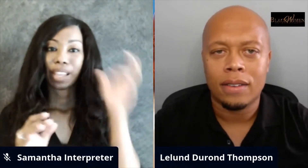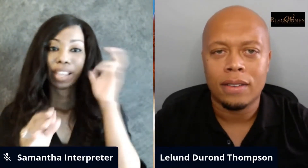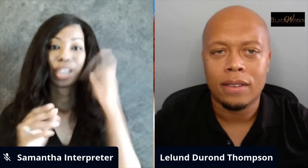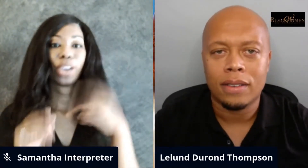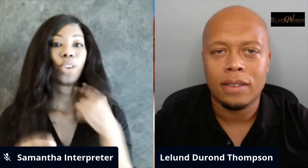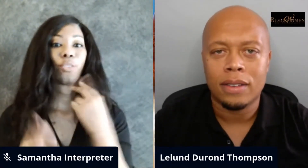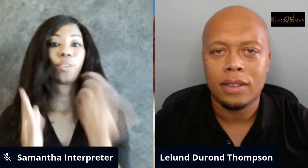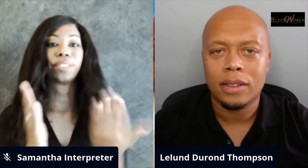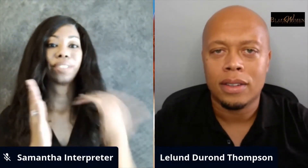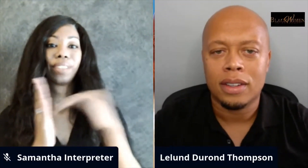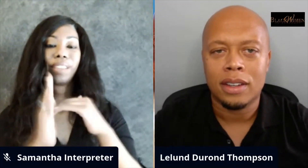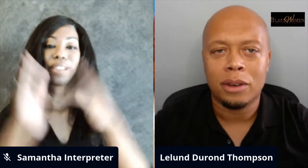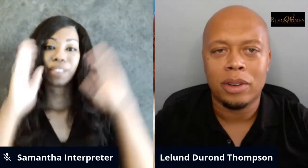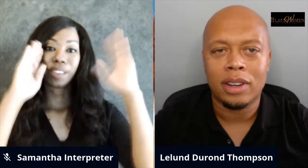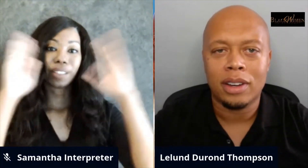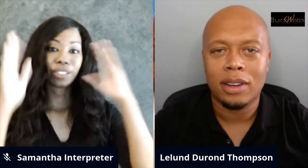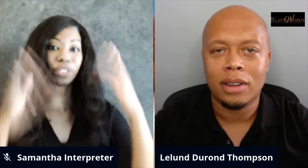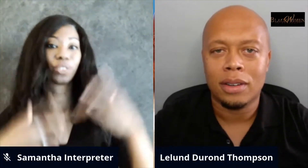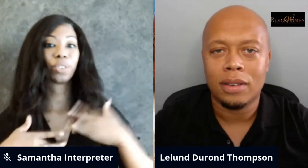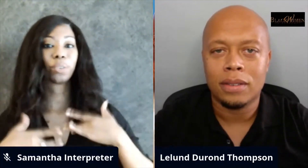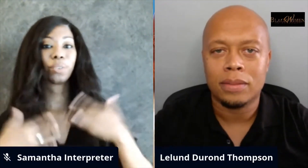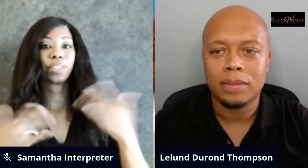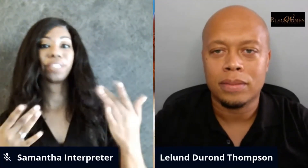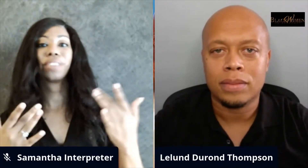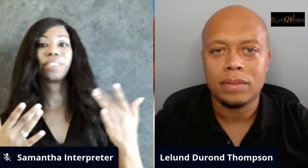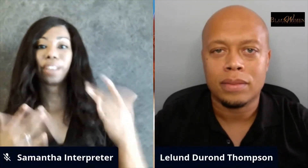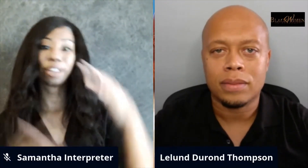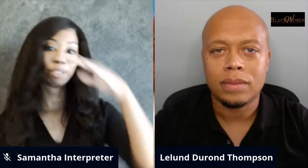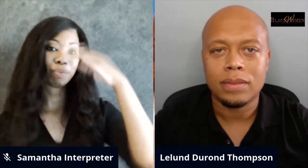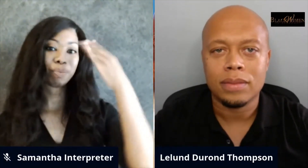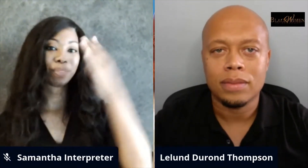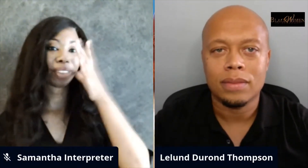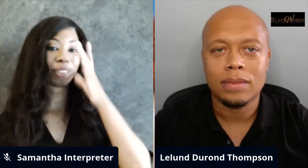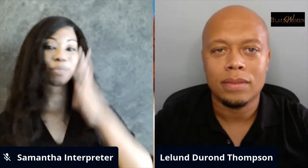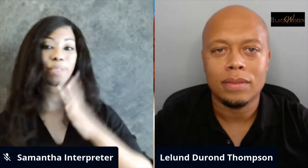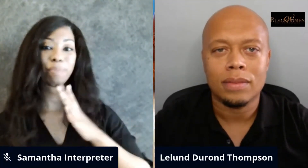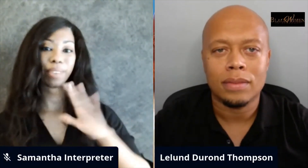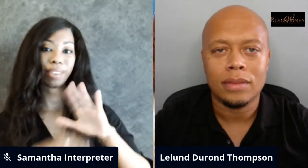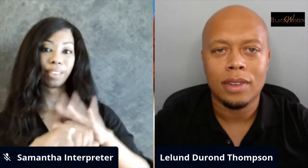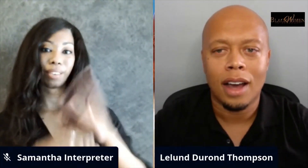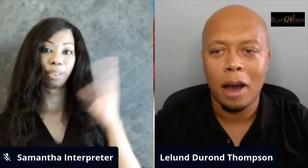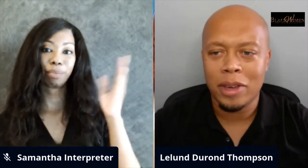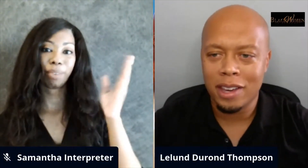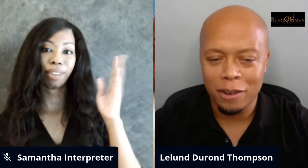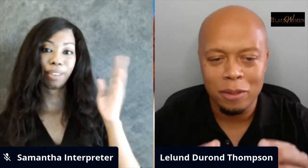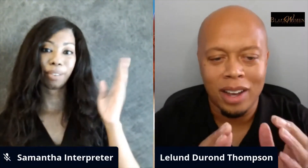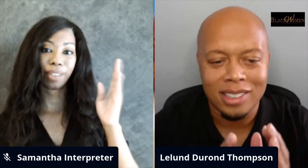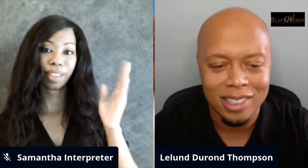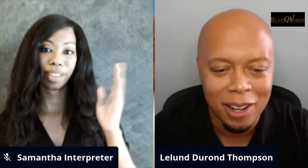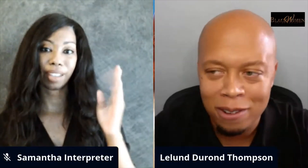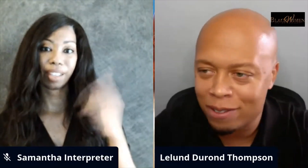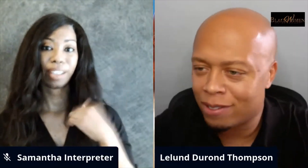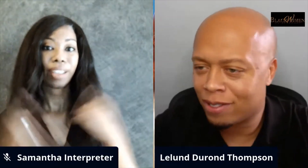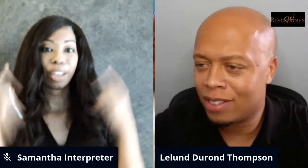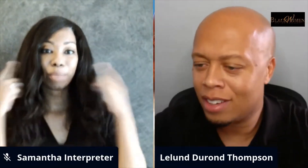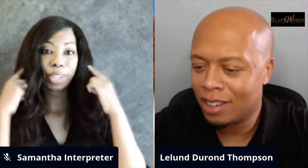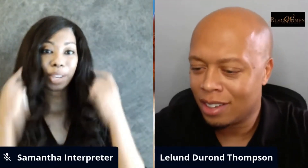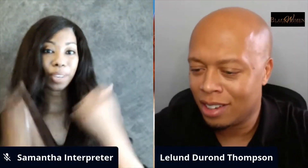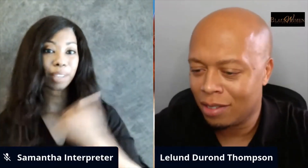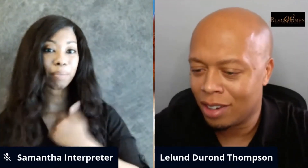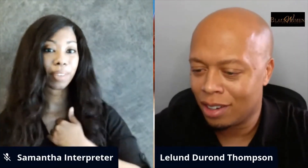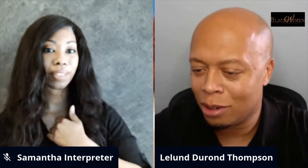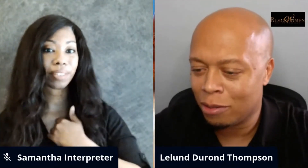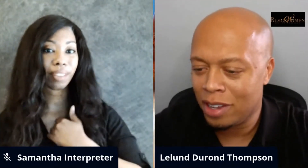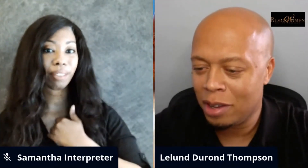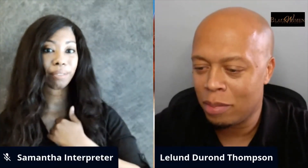so much. Here we go. Hey there, what's up? Black women on Broadway. I'm hearing myself